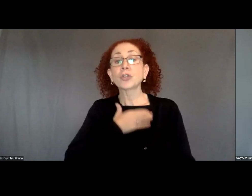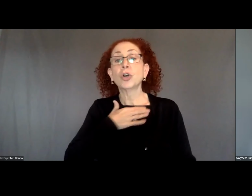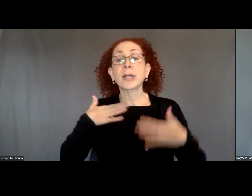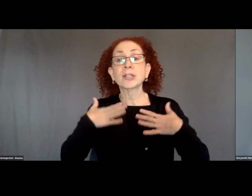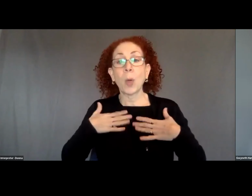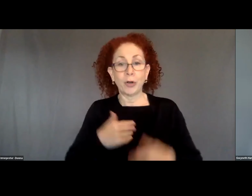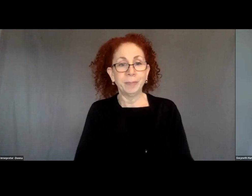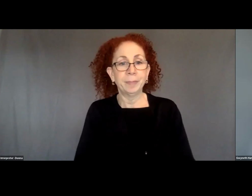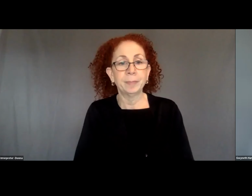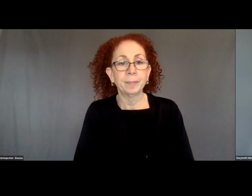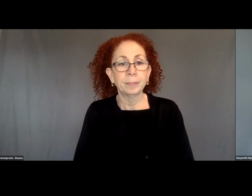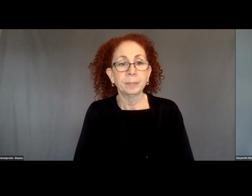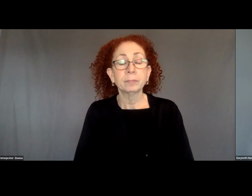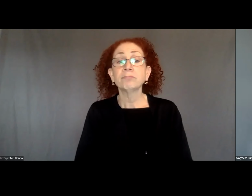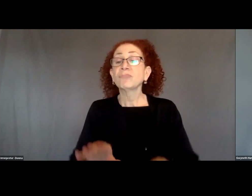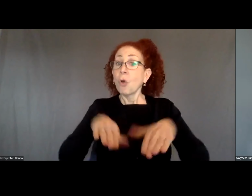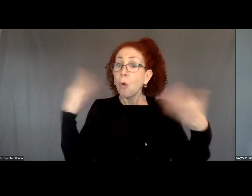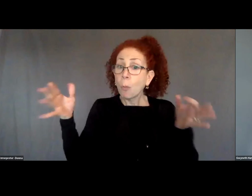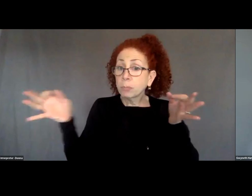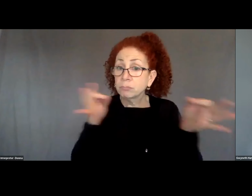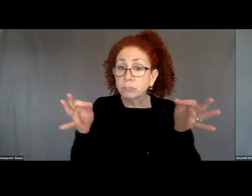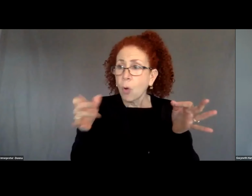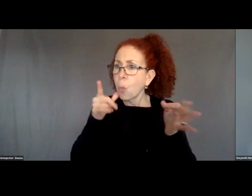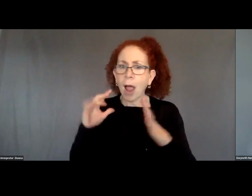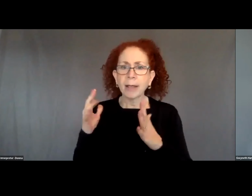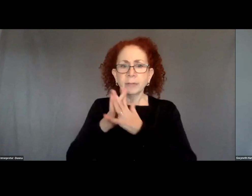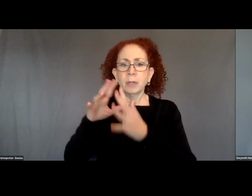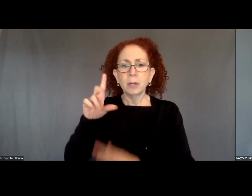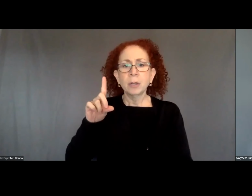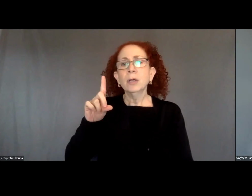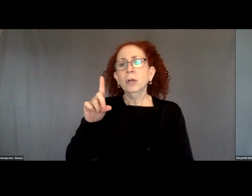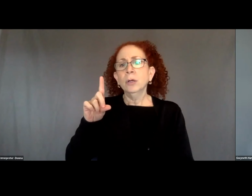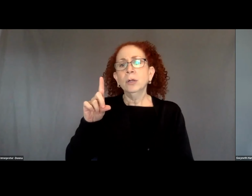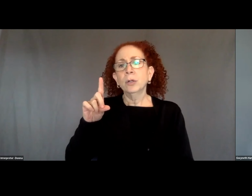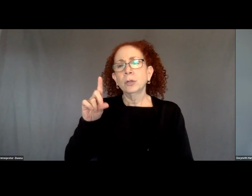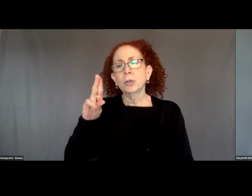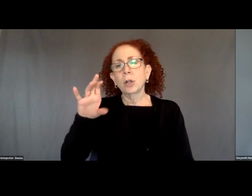sweater. So I'll start with why I started DALSA in the summer of 2020.